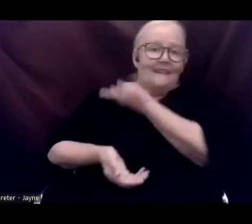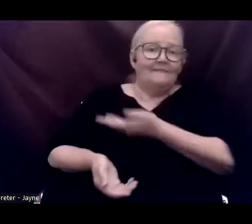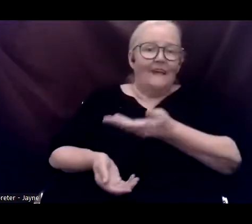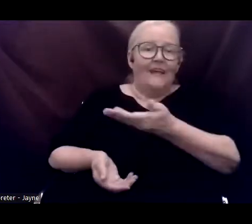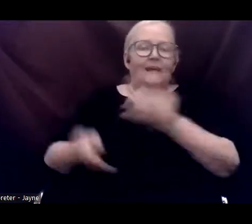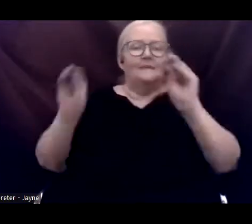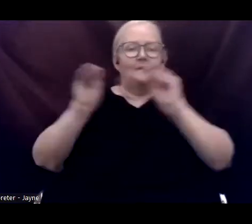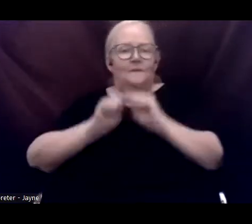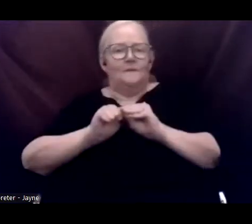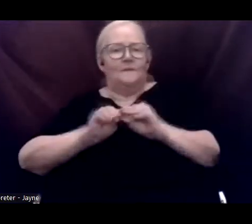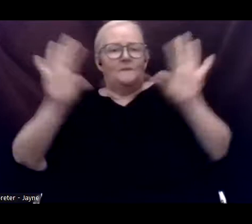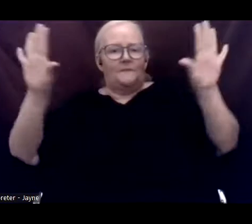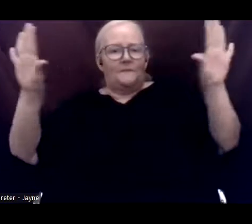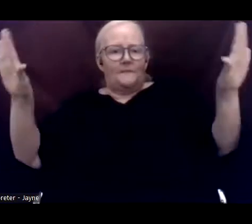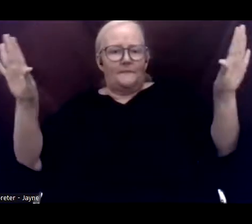to earth.